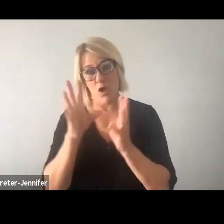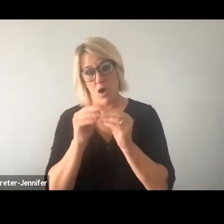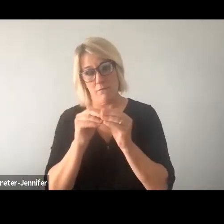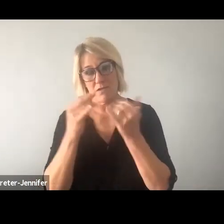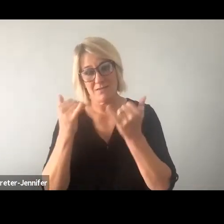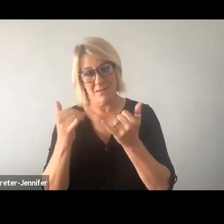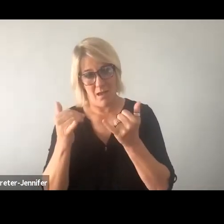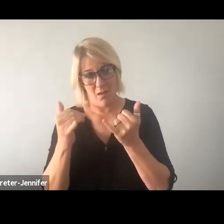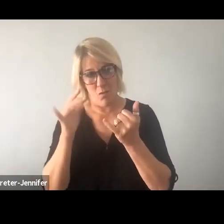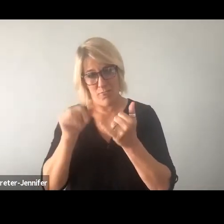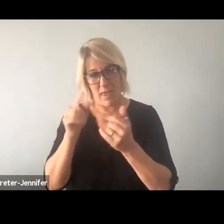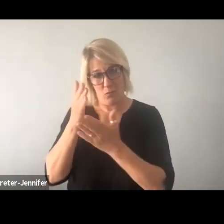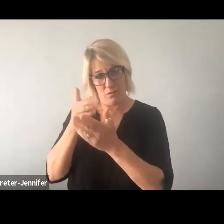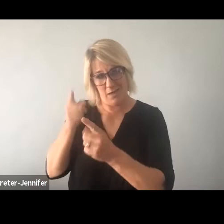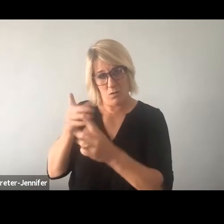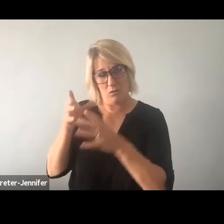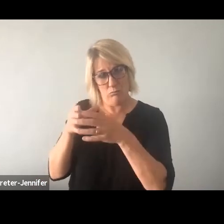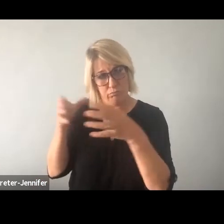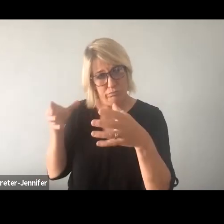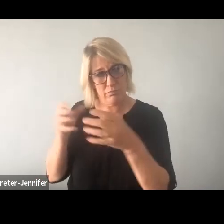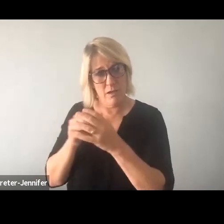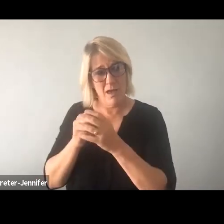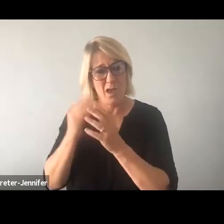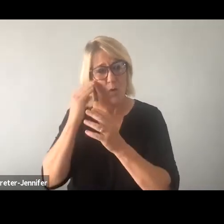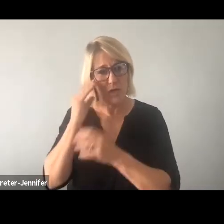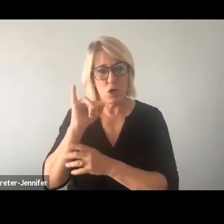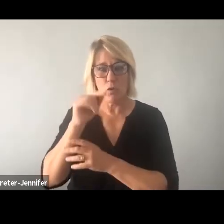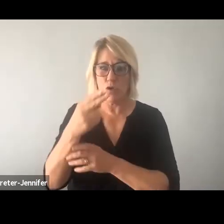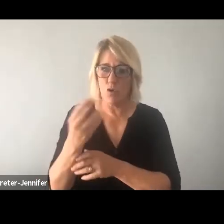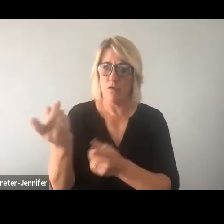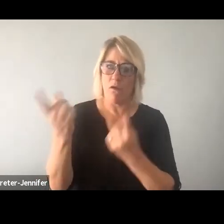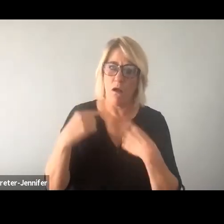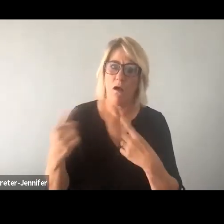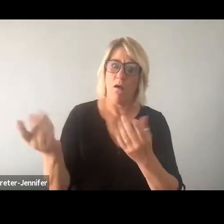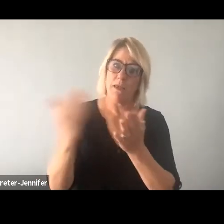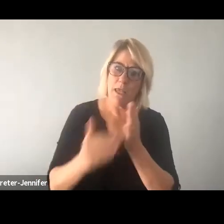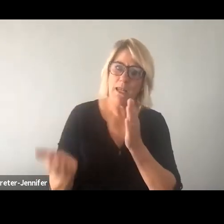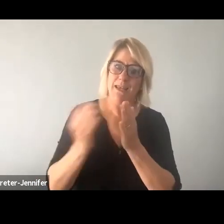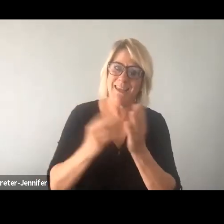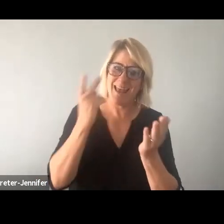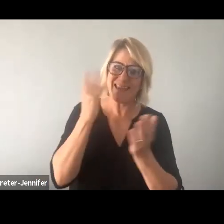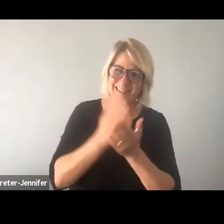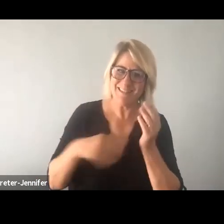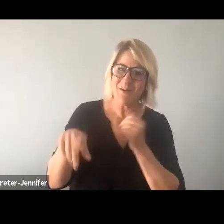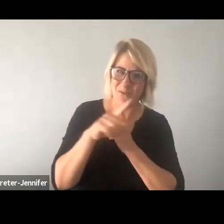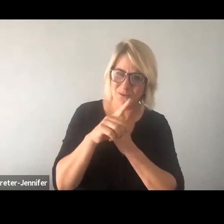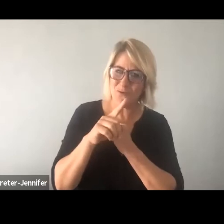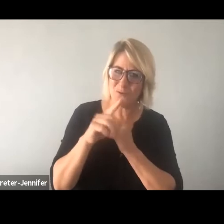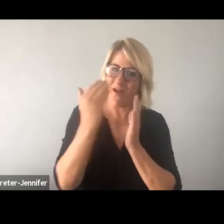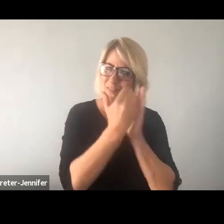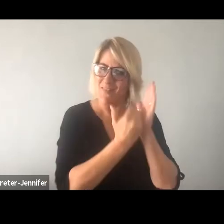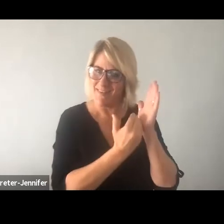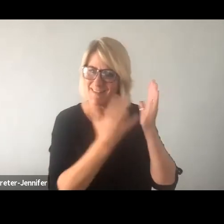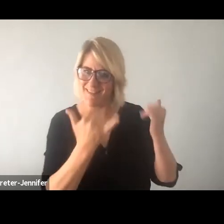to be expanding that. For many years, we've heard that youth come again and again, year after year. I see some of you in the attendee list now